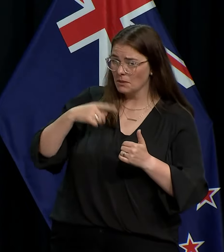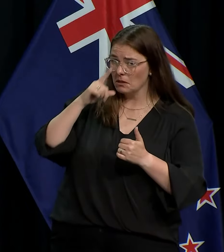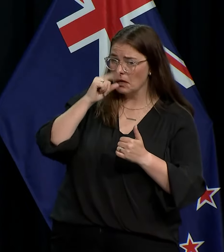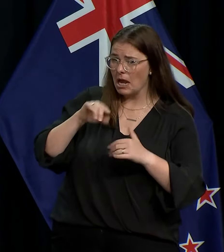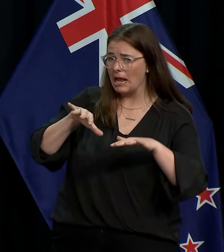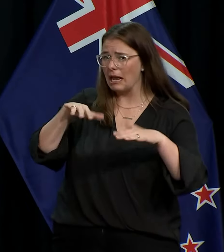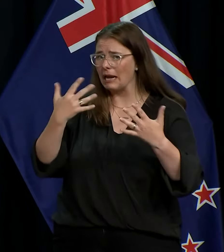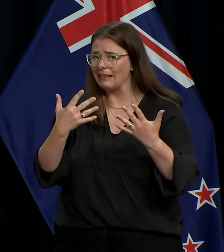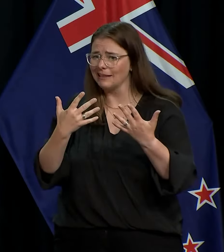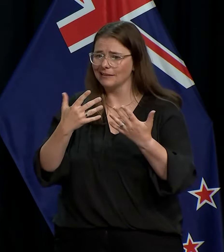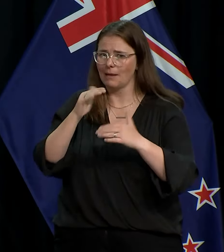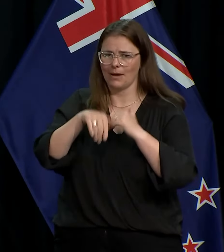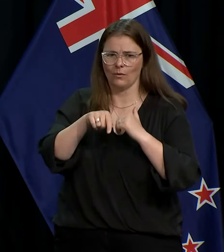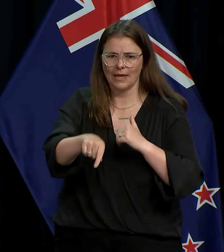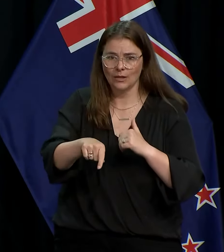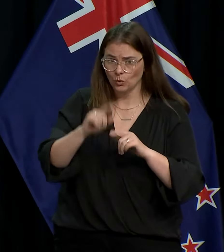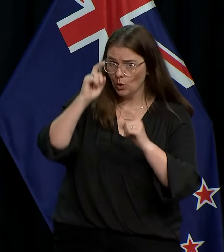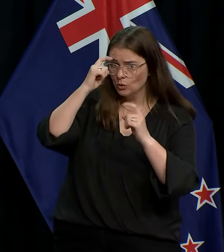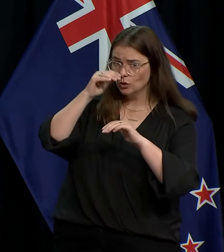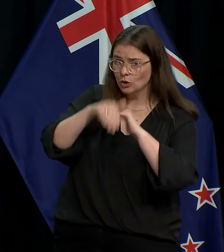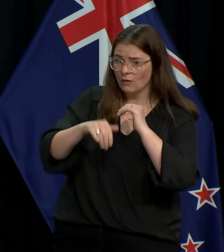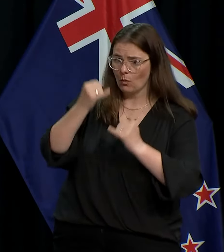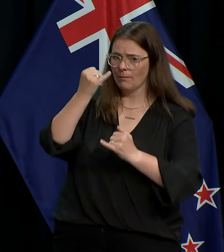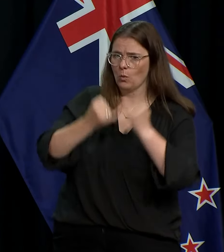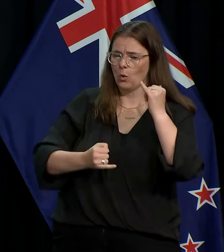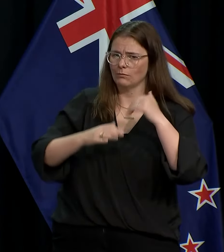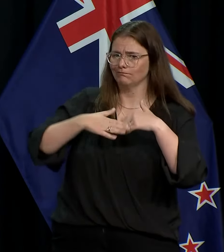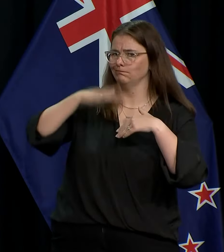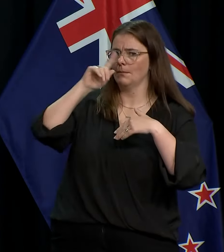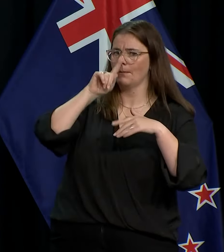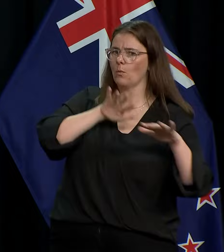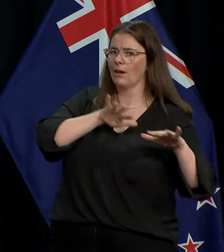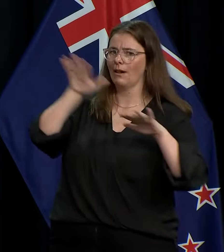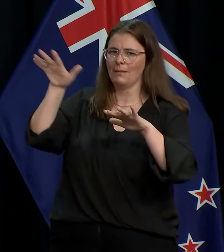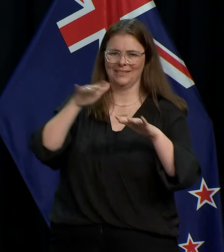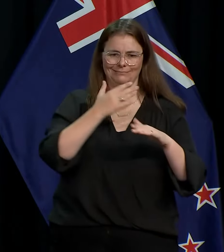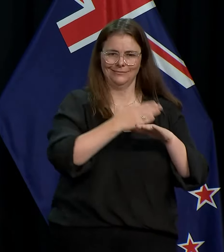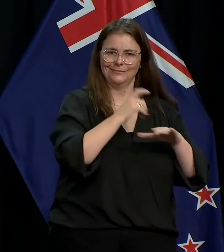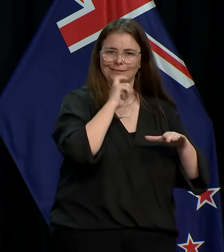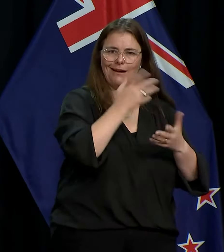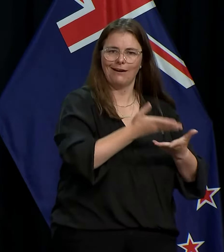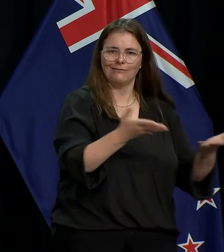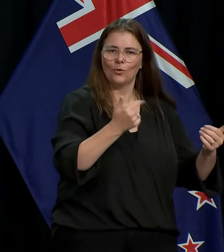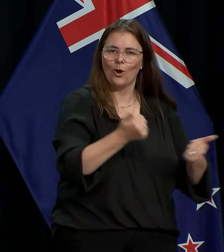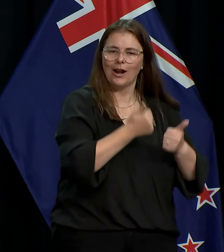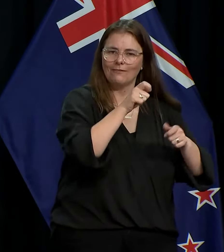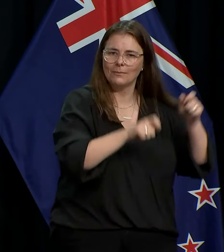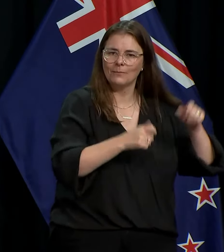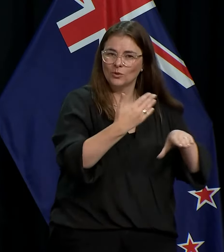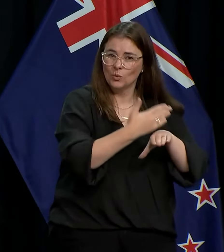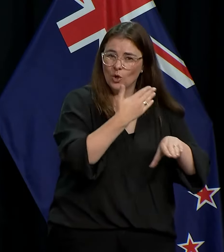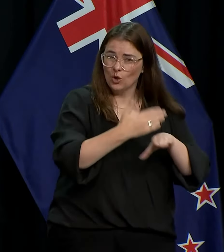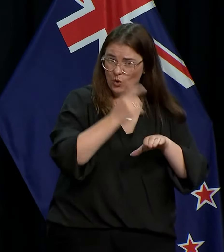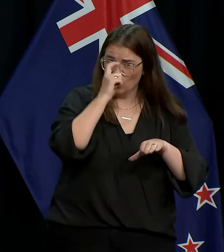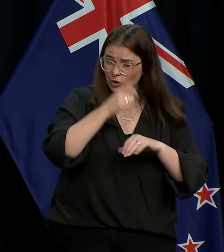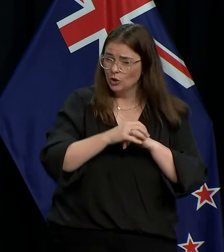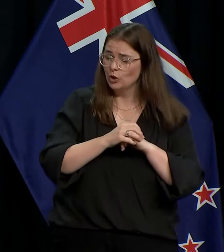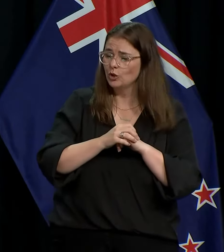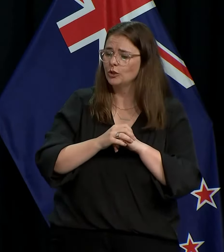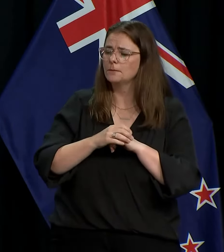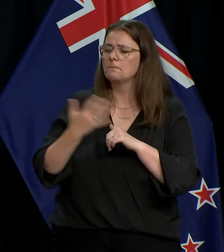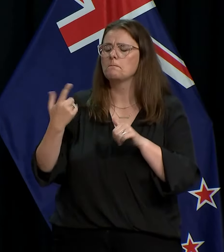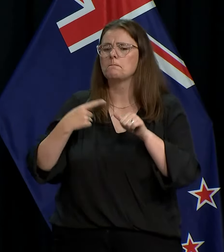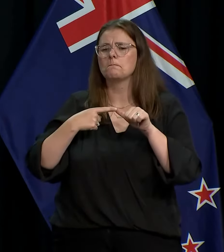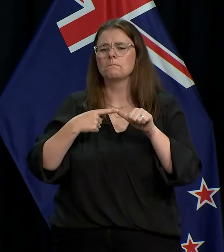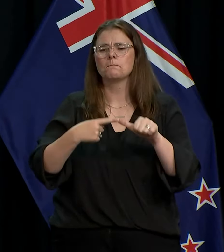do about that? And are you concerned that that will worsen labour shortages? So, one of the things that